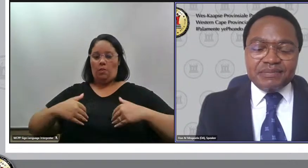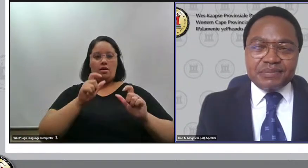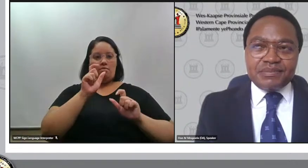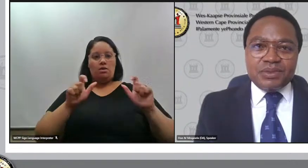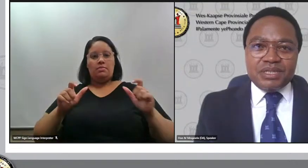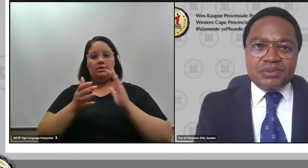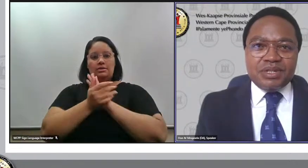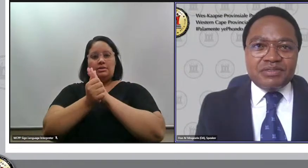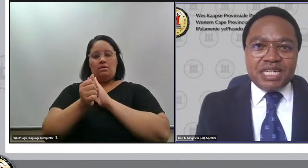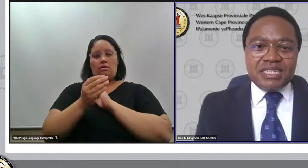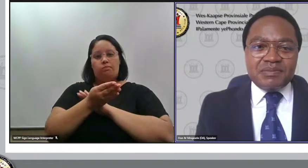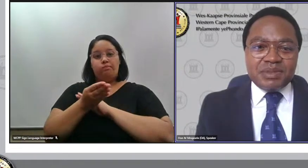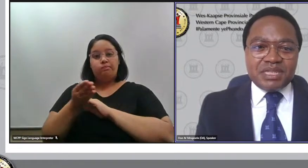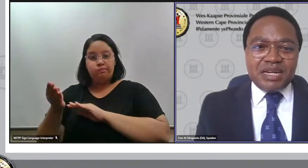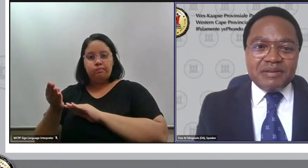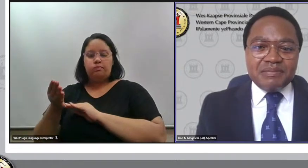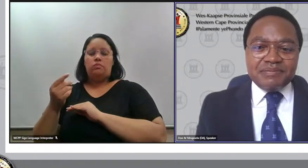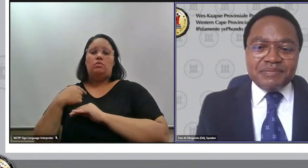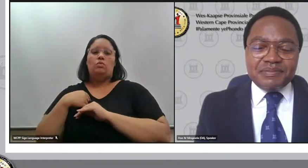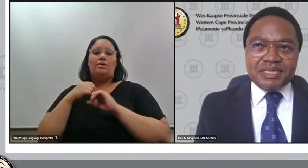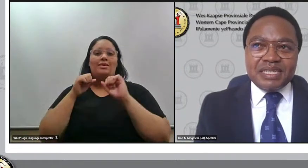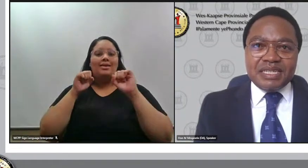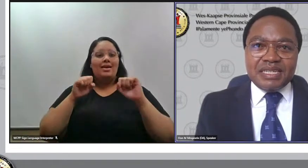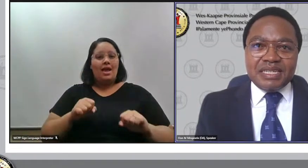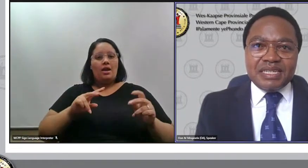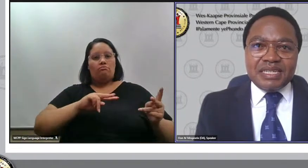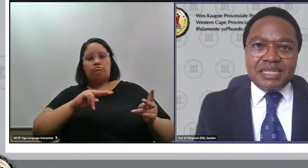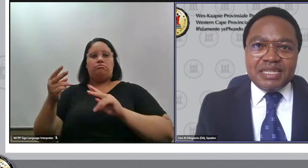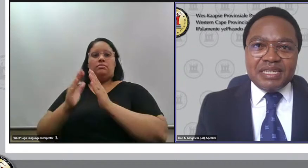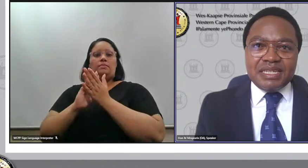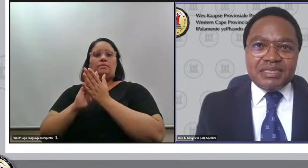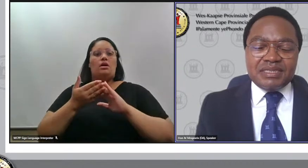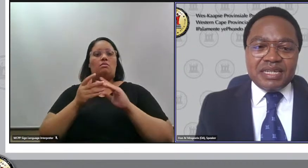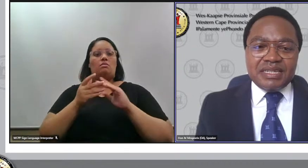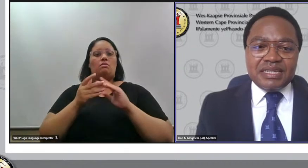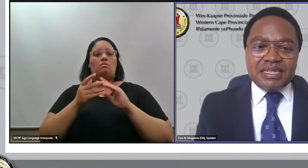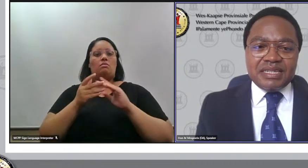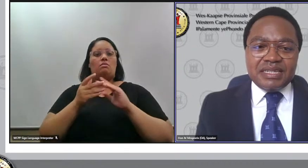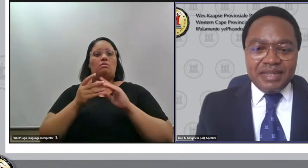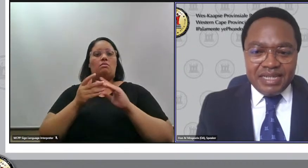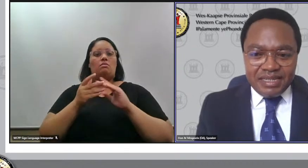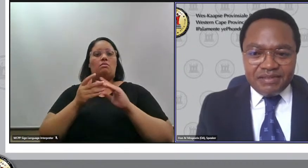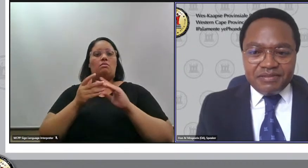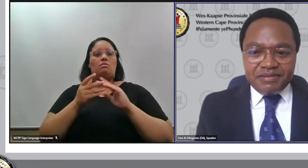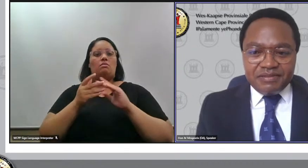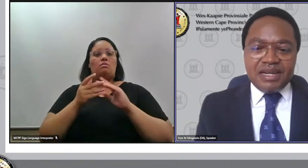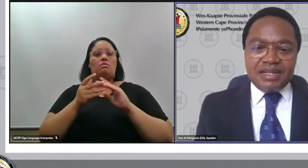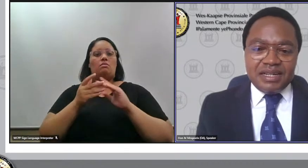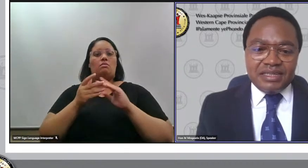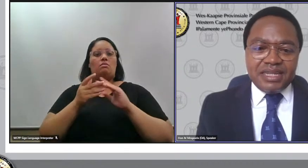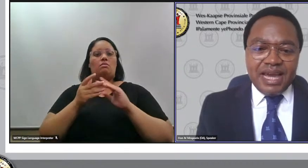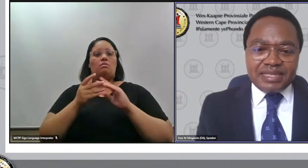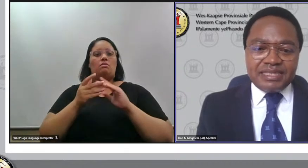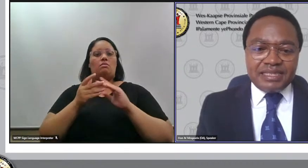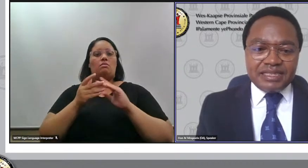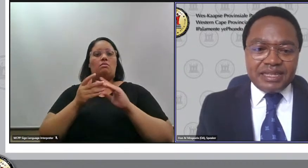set, we've really become a parliament that has lived and acting